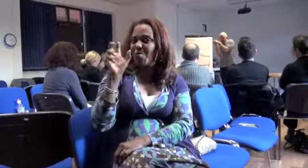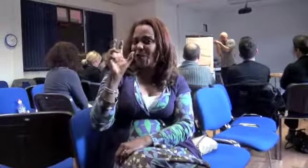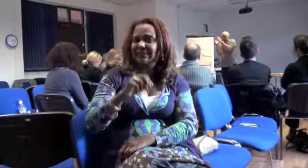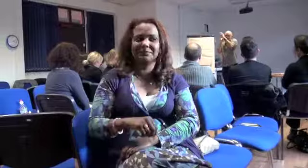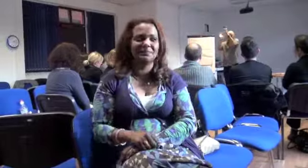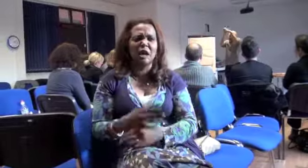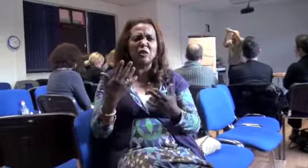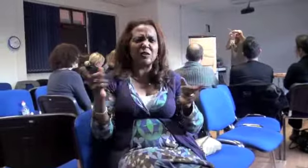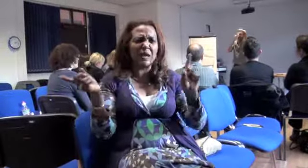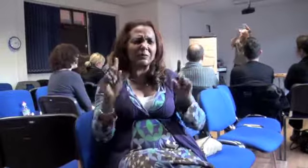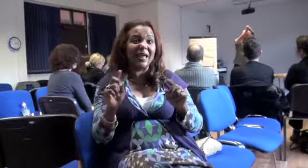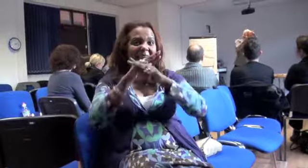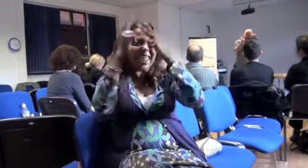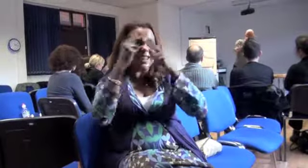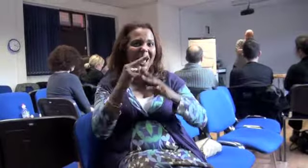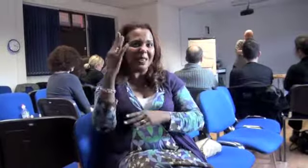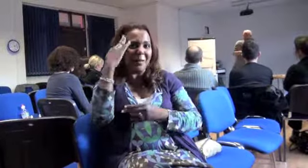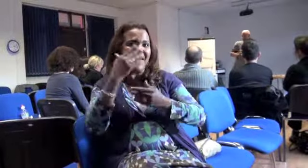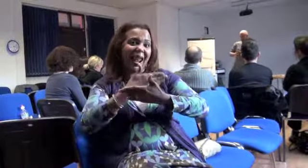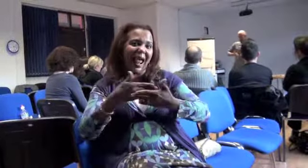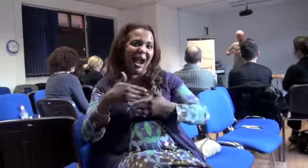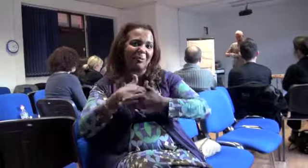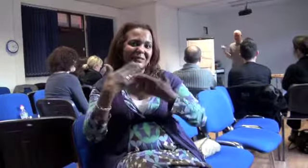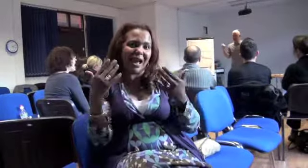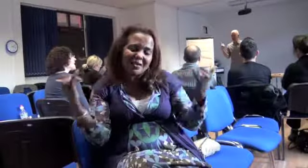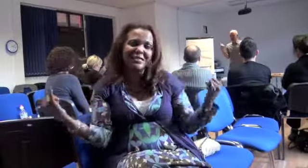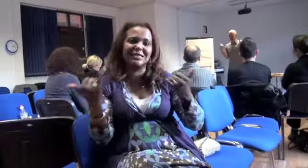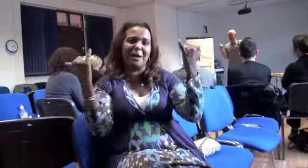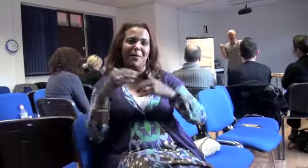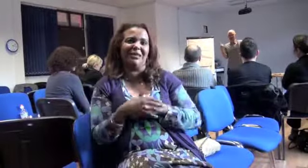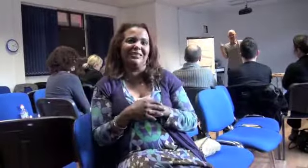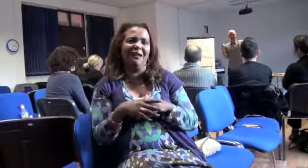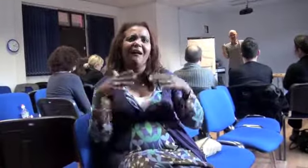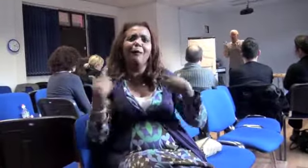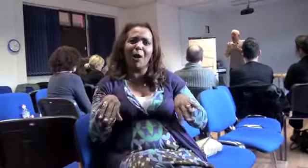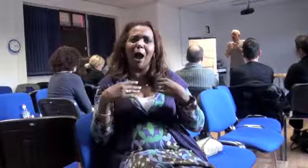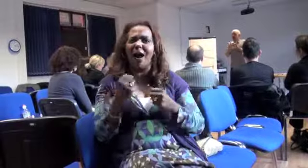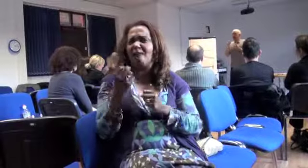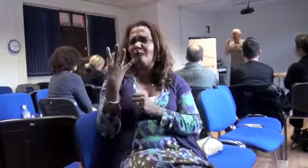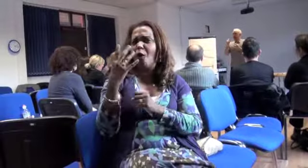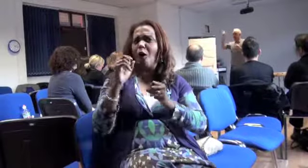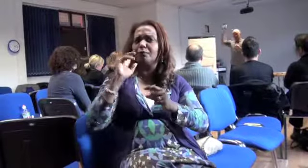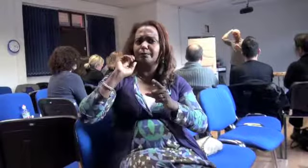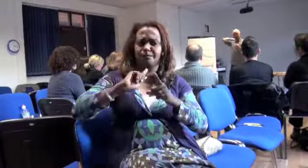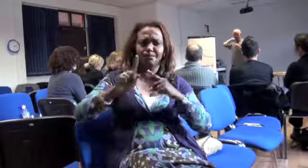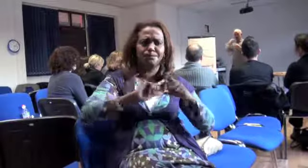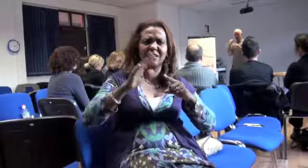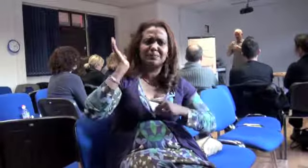Hello and welcome to our BSLNewsround13. Today we're celebrating our International Mother Language Day. So far we've